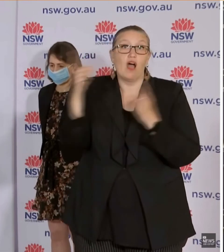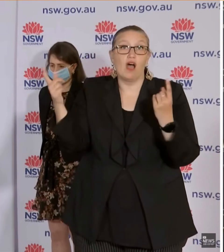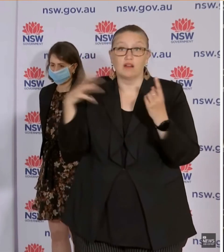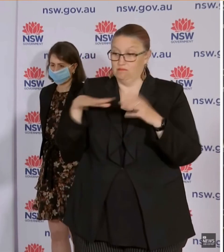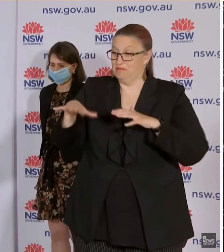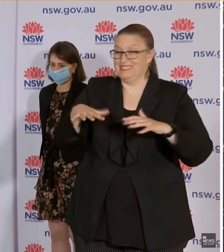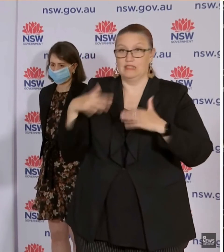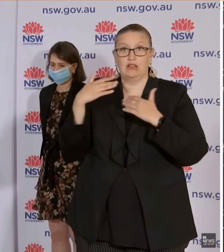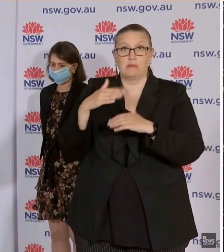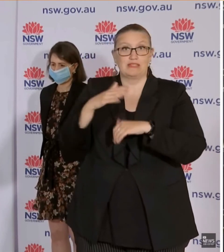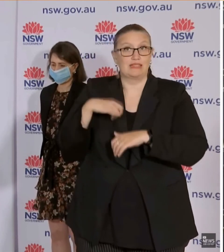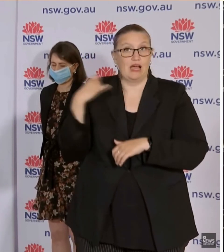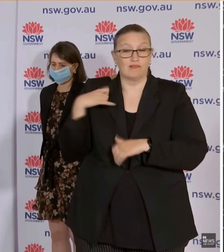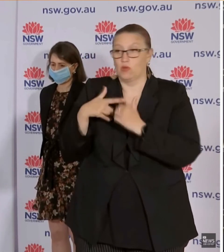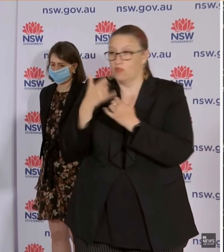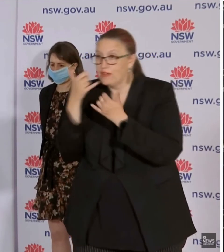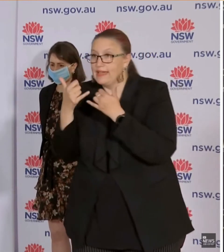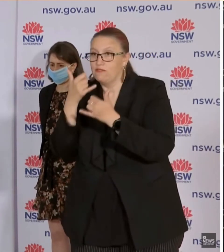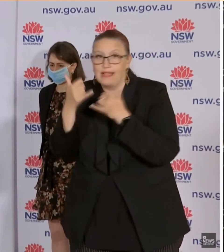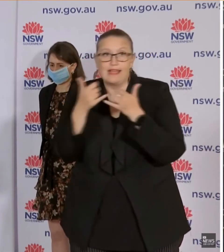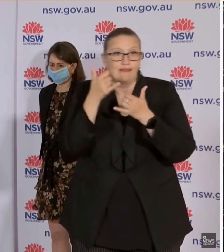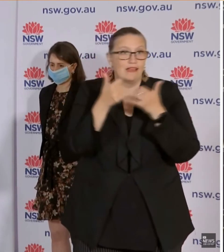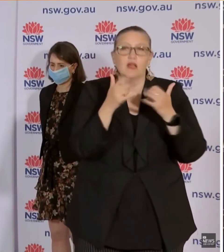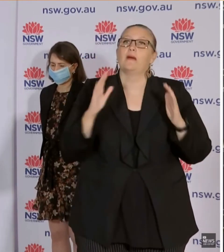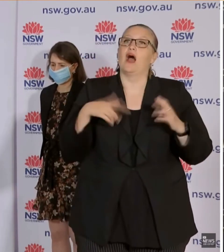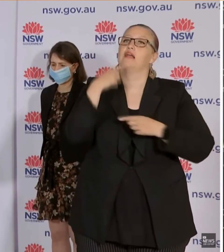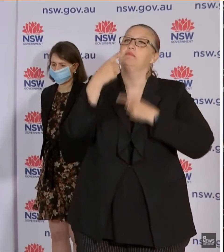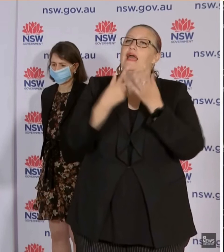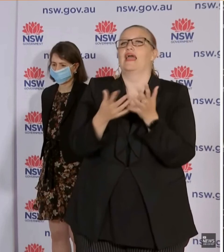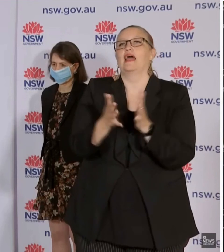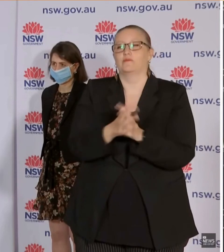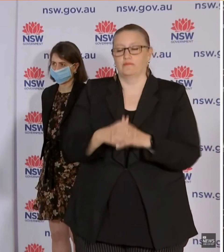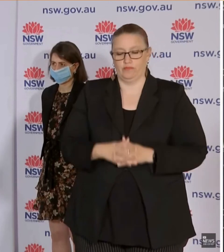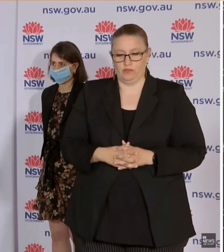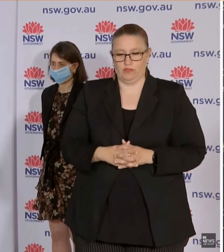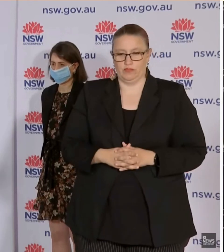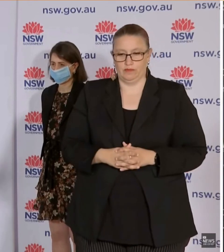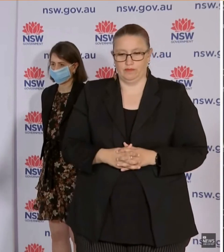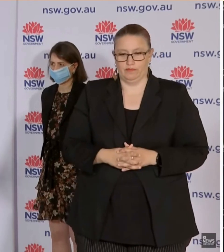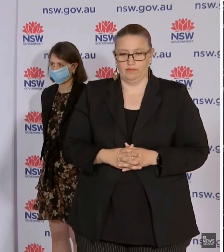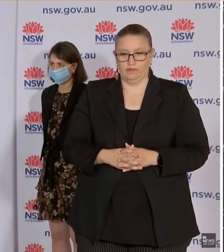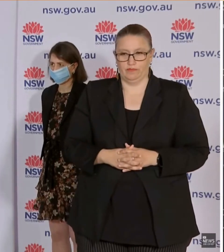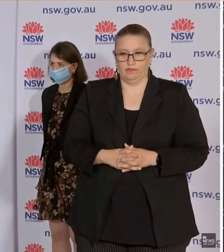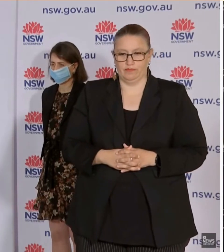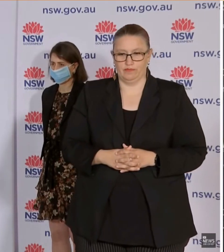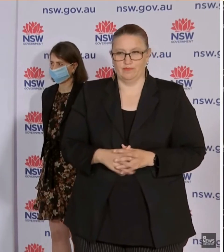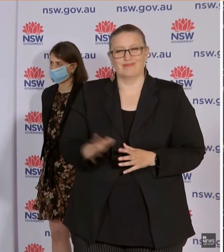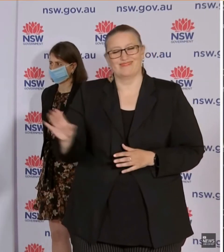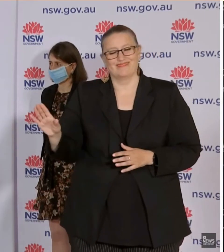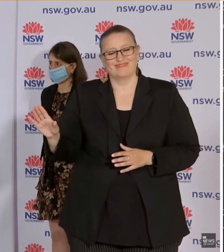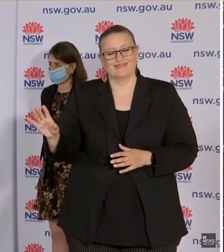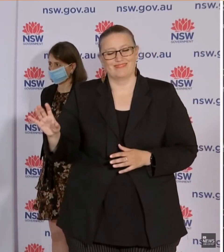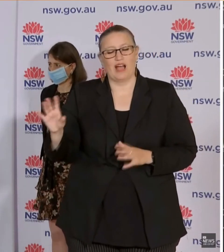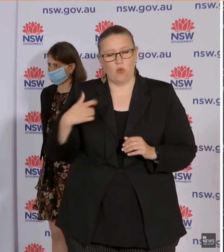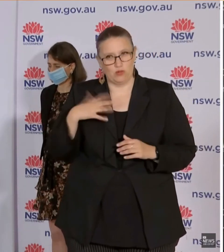So, in terms of the process, we send a text message. So the pathology... Sorry? Could I